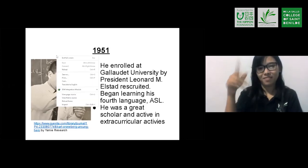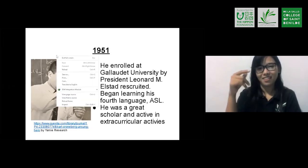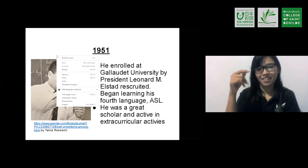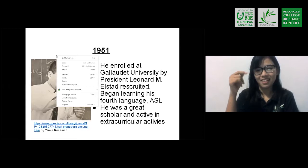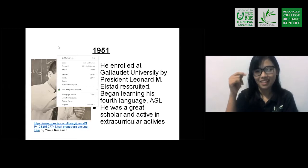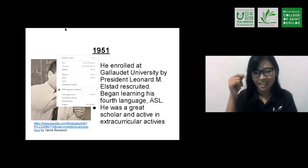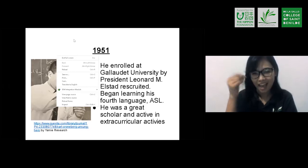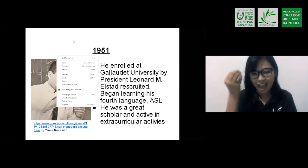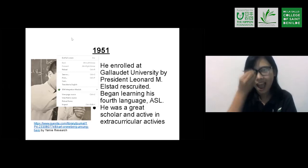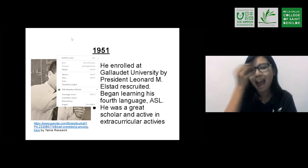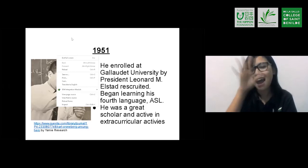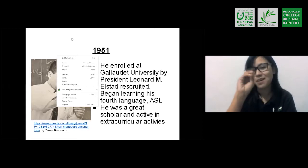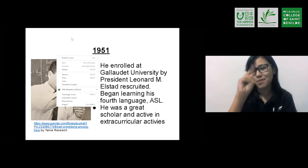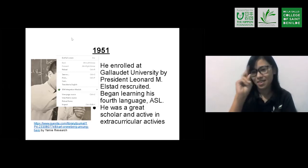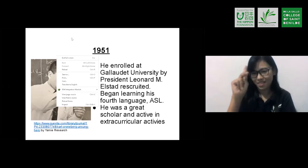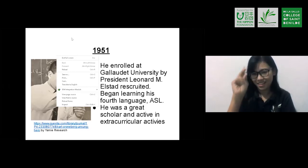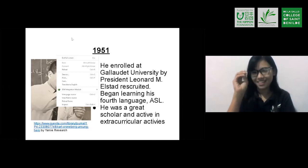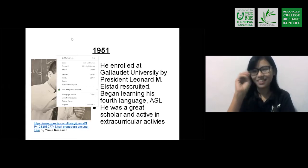All right.